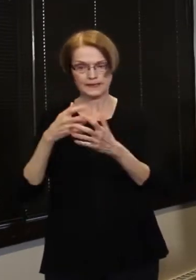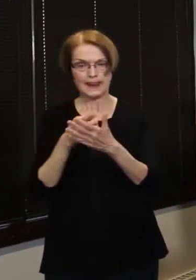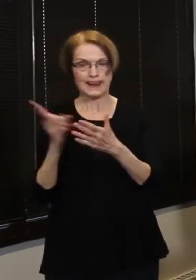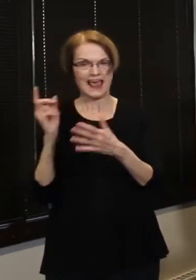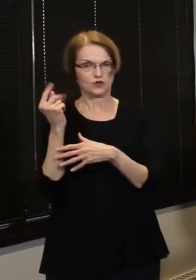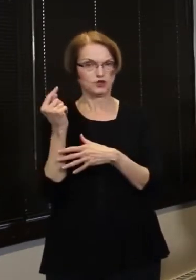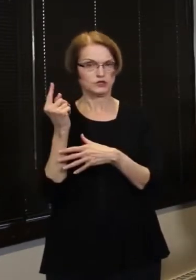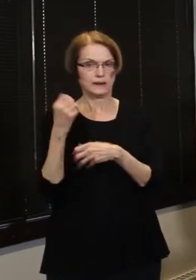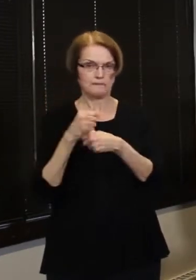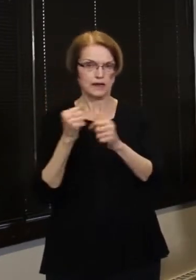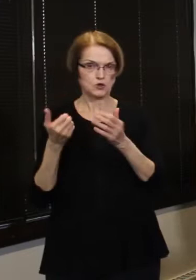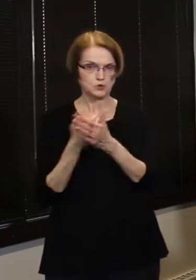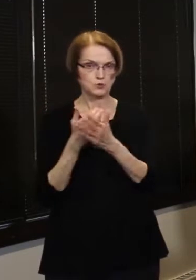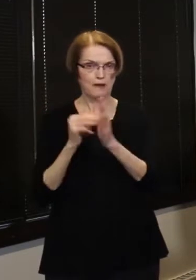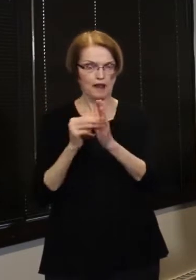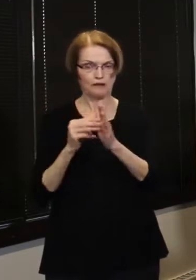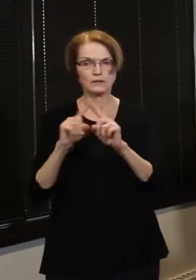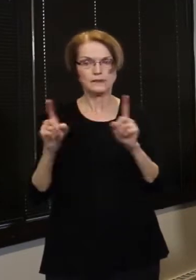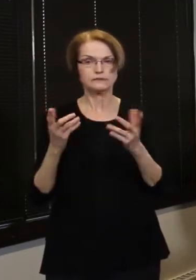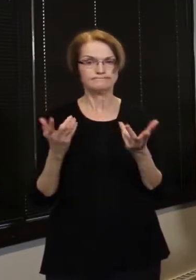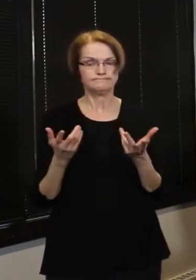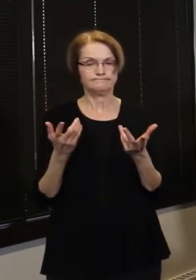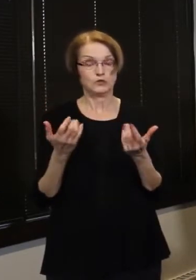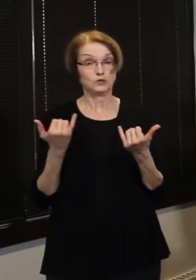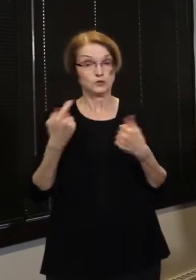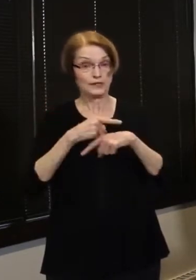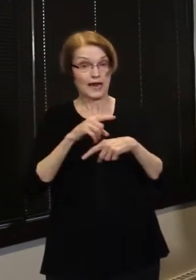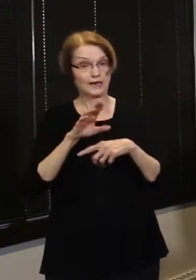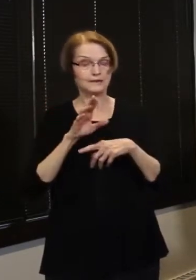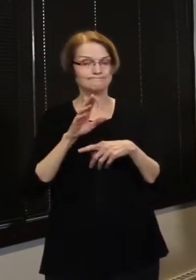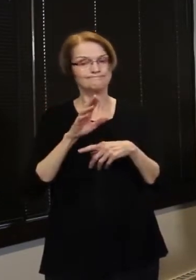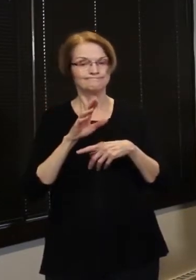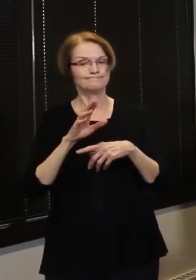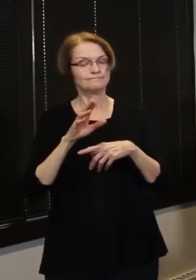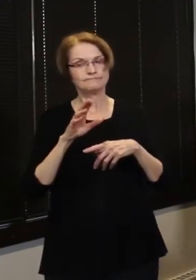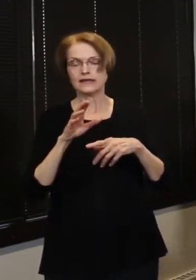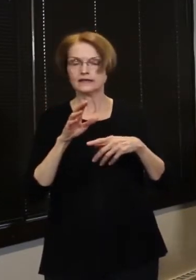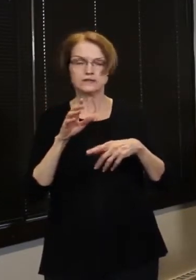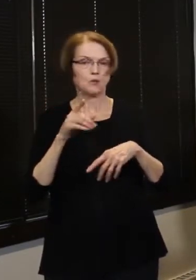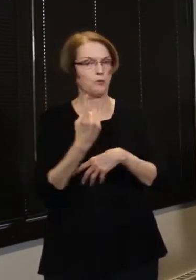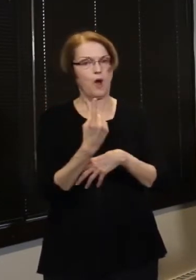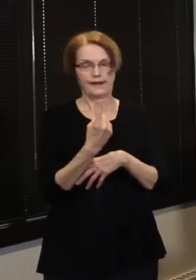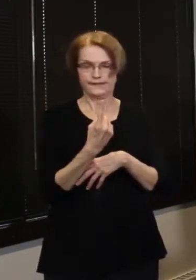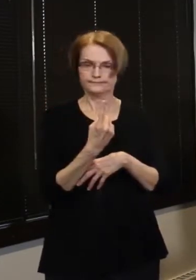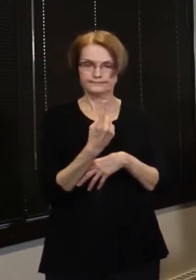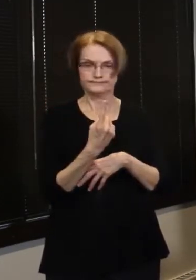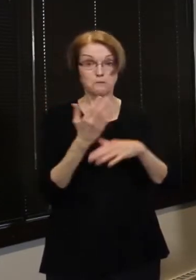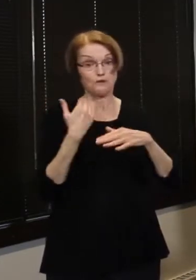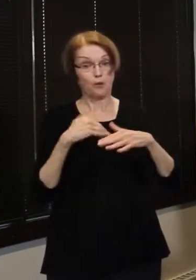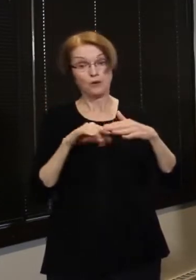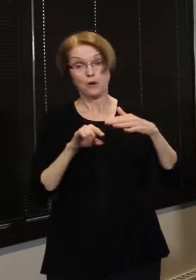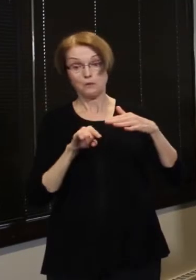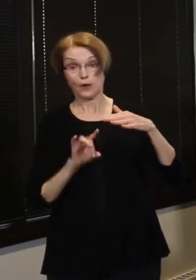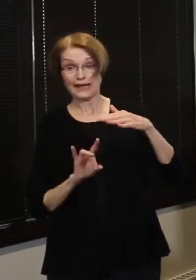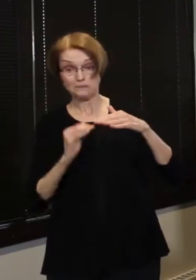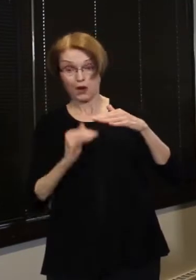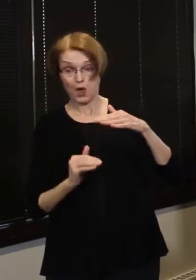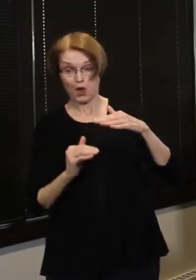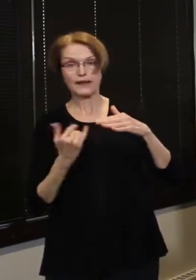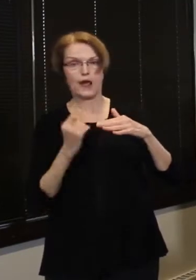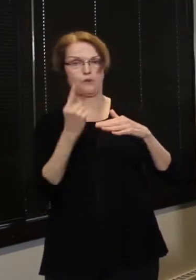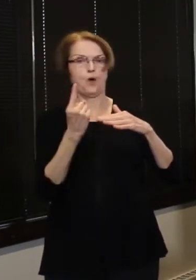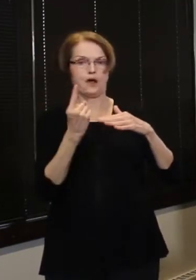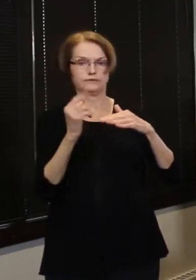modeling, but looking at our report card today, we're at 1 right now, where previously we were at around a 0.8. So we know we've come